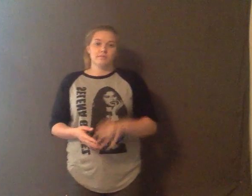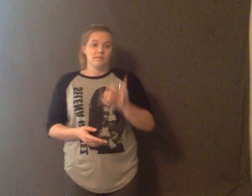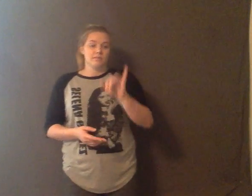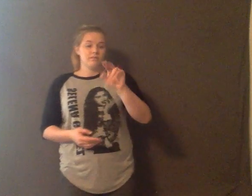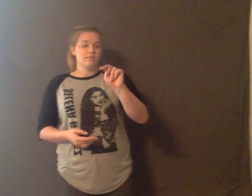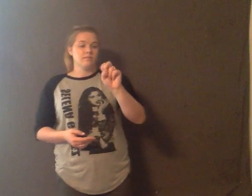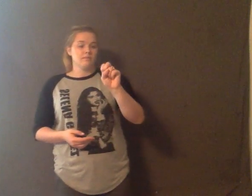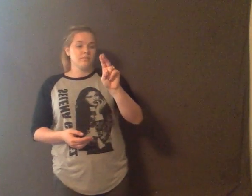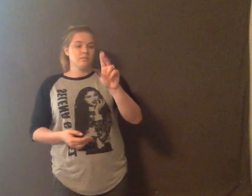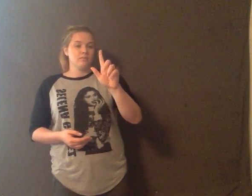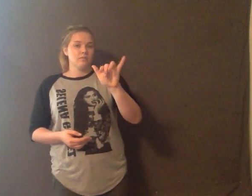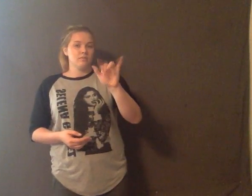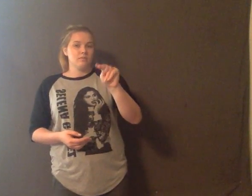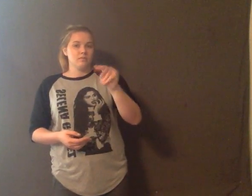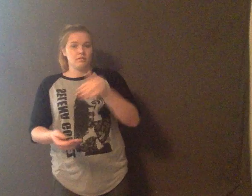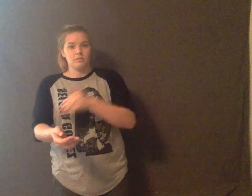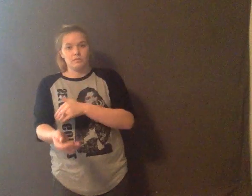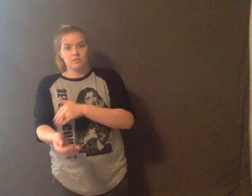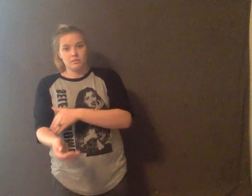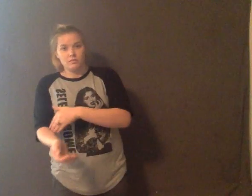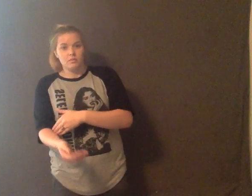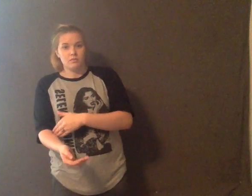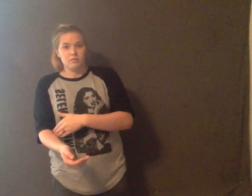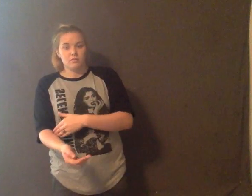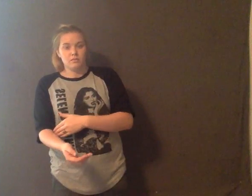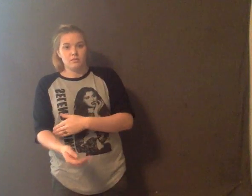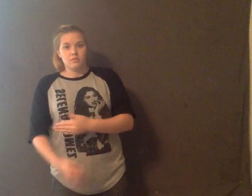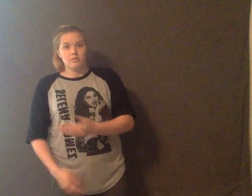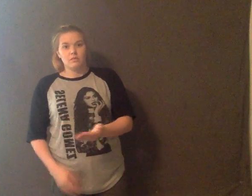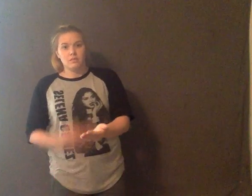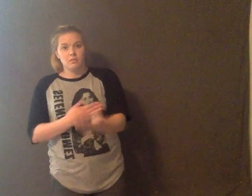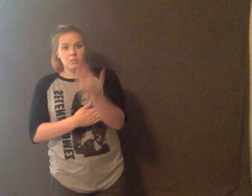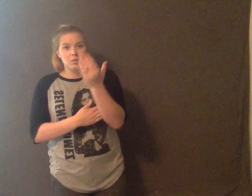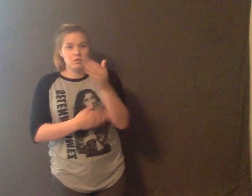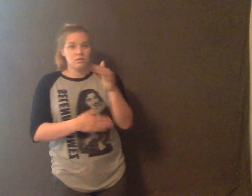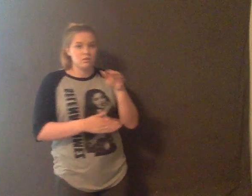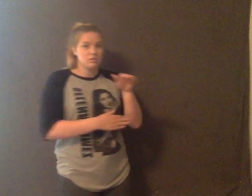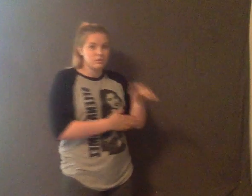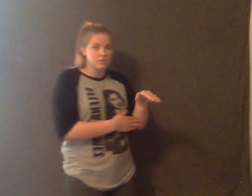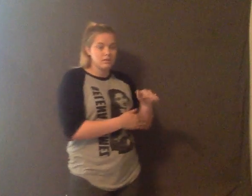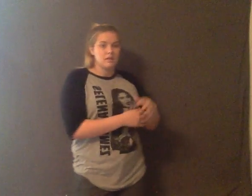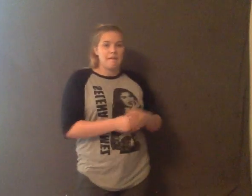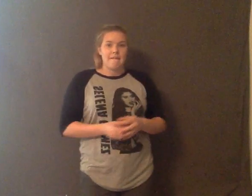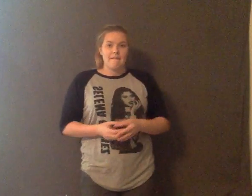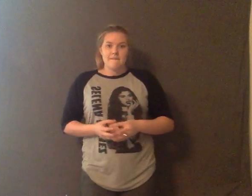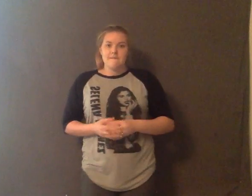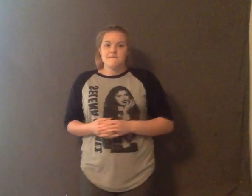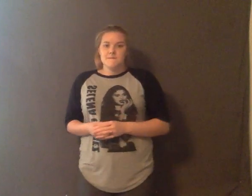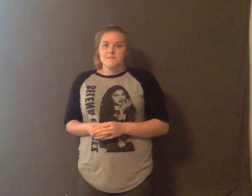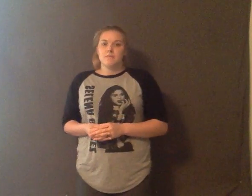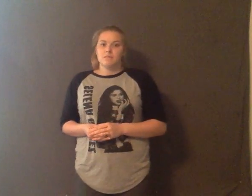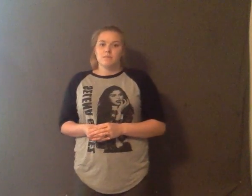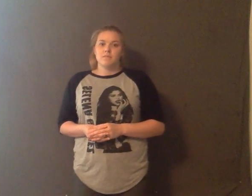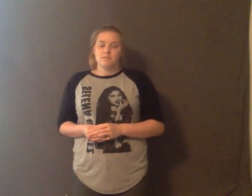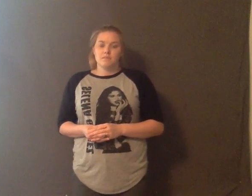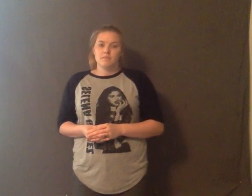night, 32 to 34 units of insulin. Lantus, to be exact. Some of these